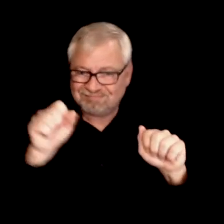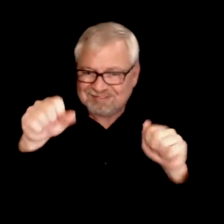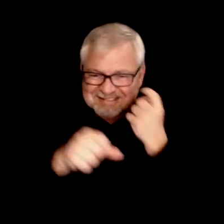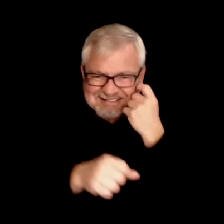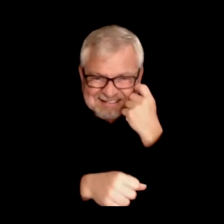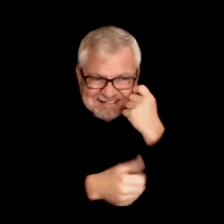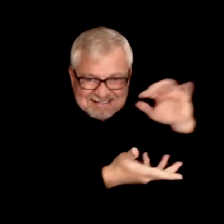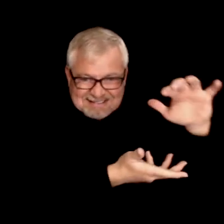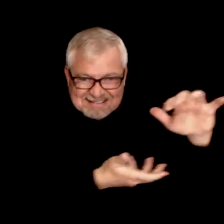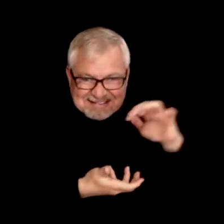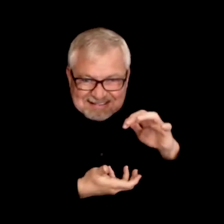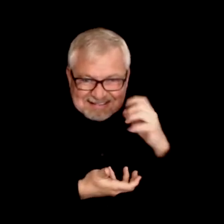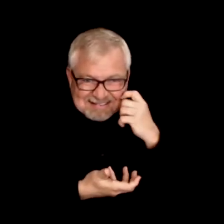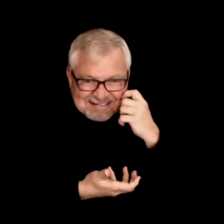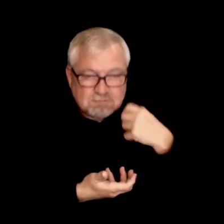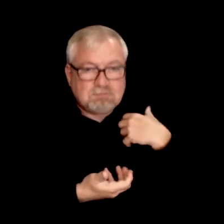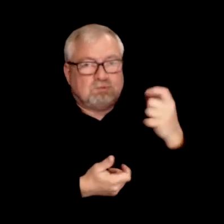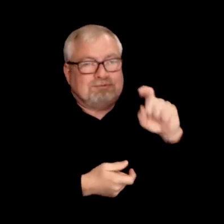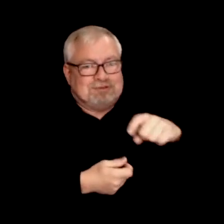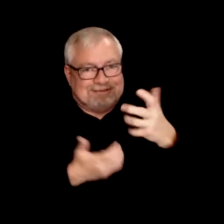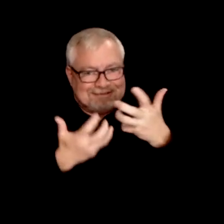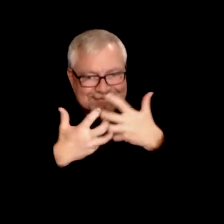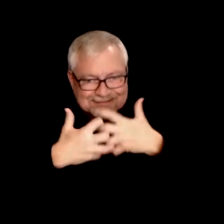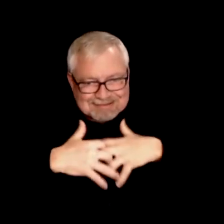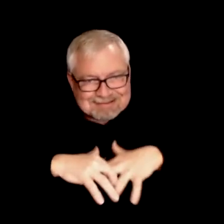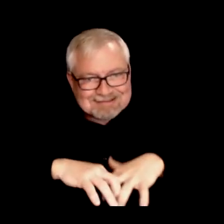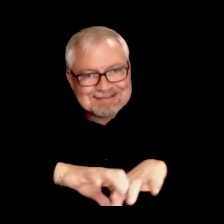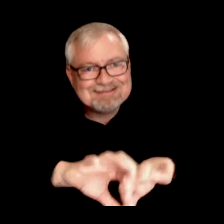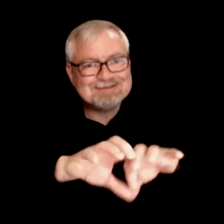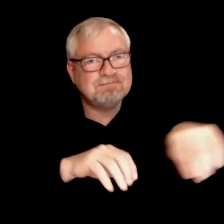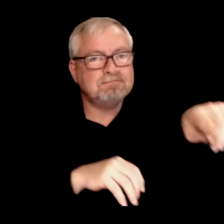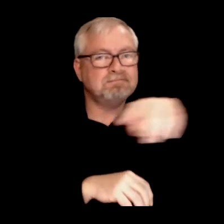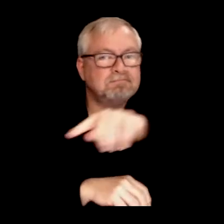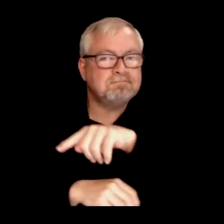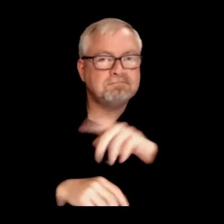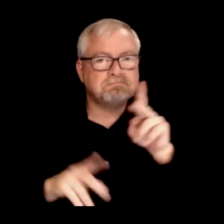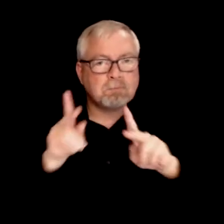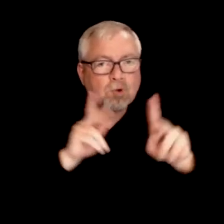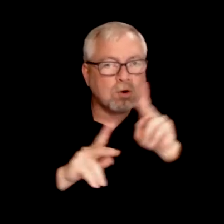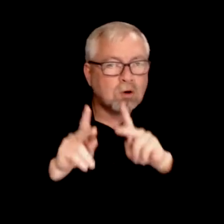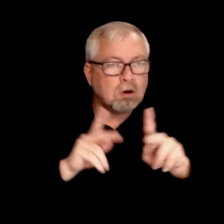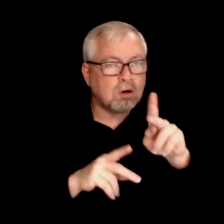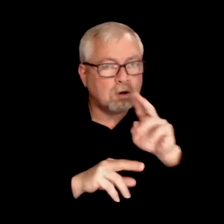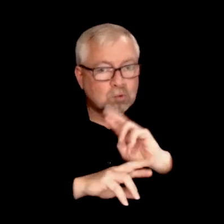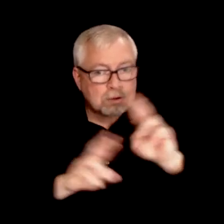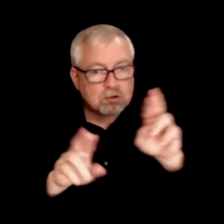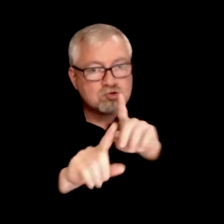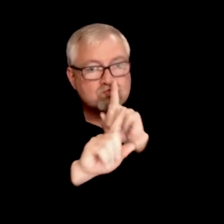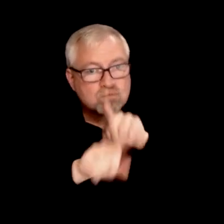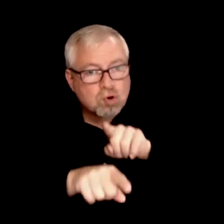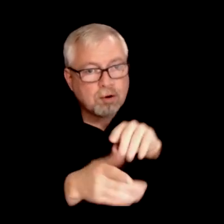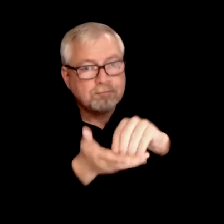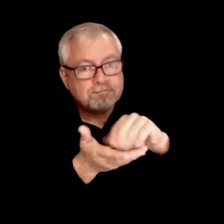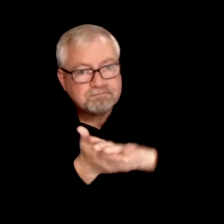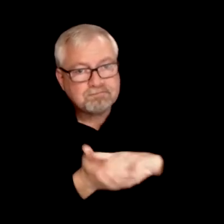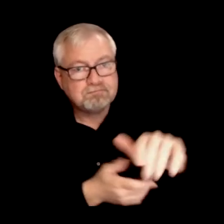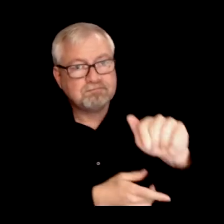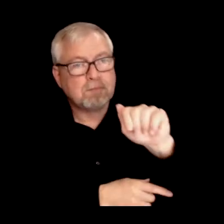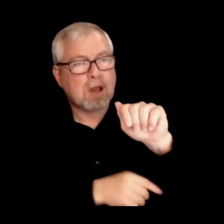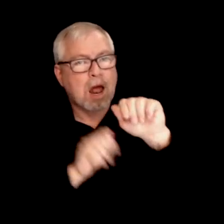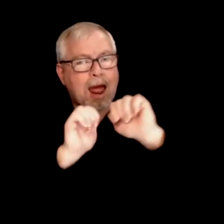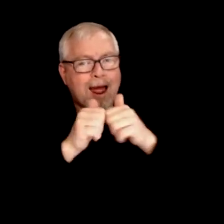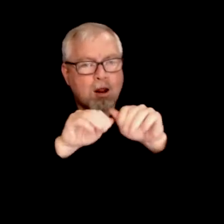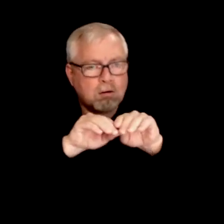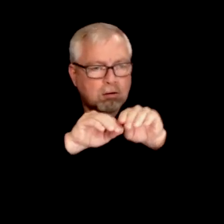make sure that people are aware of is that when we report doses allocated, then between the time that the vaccine